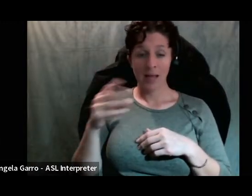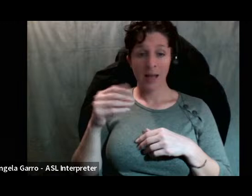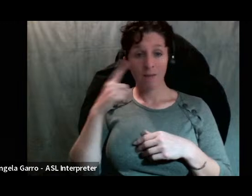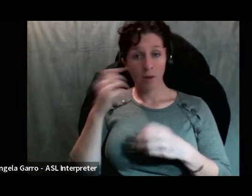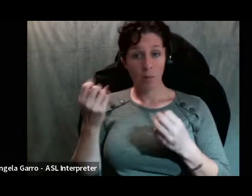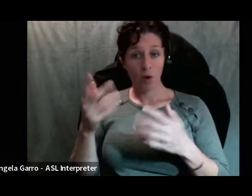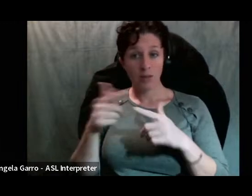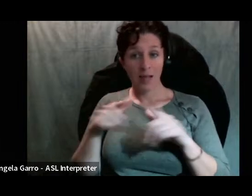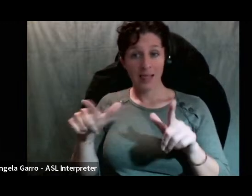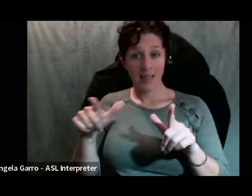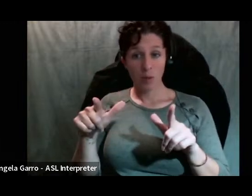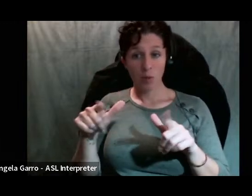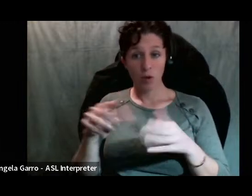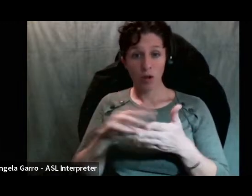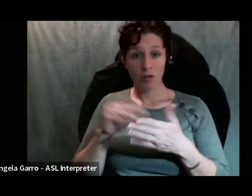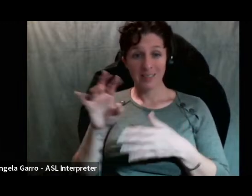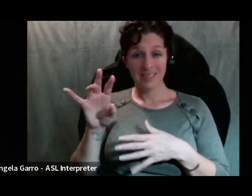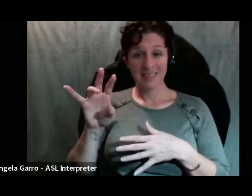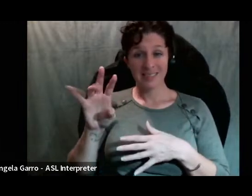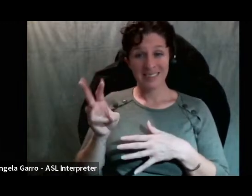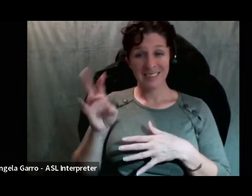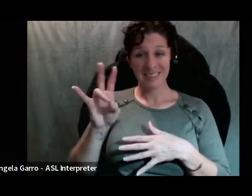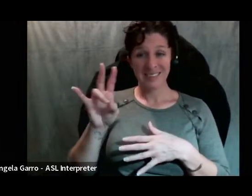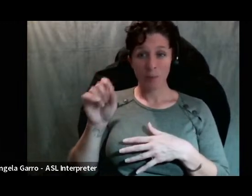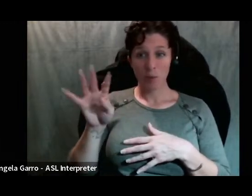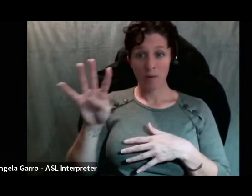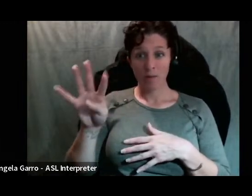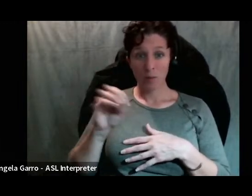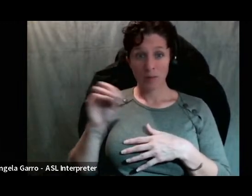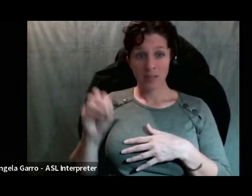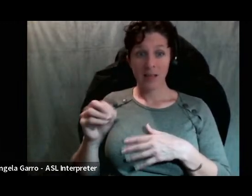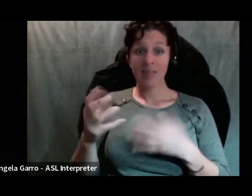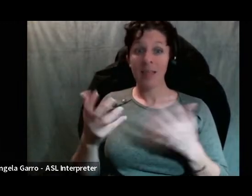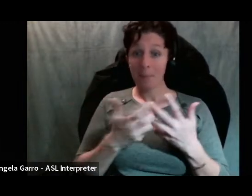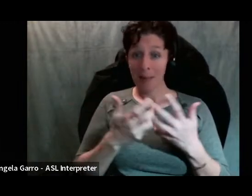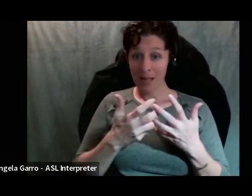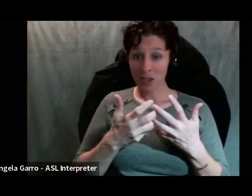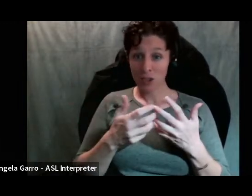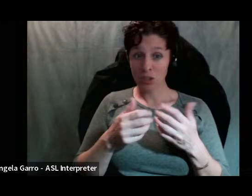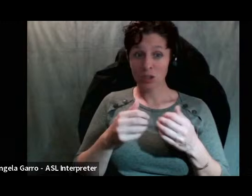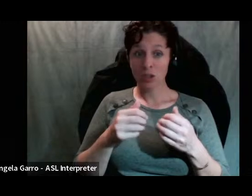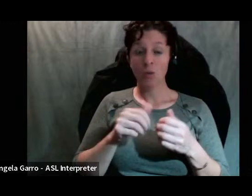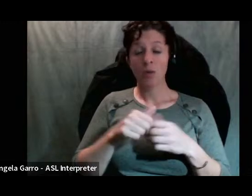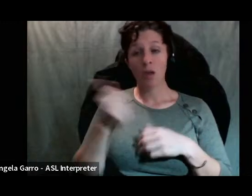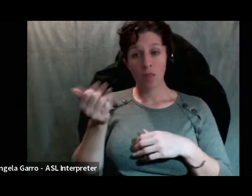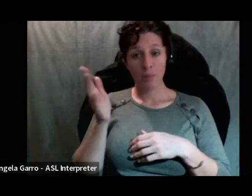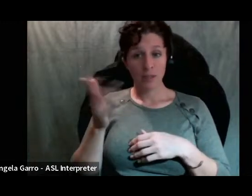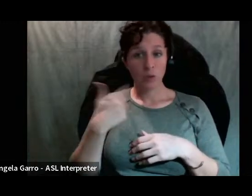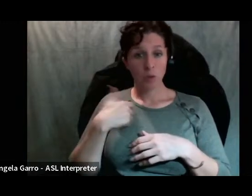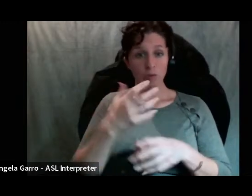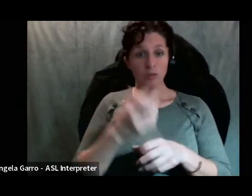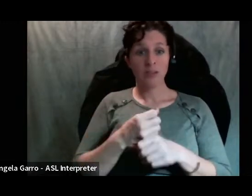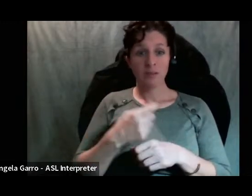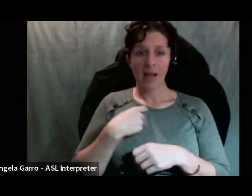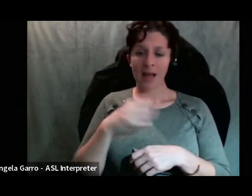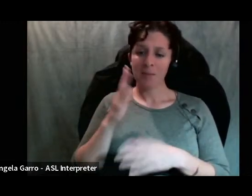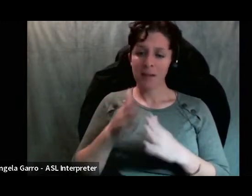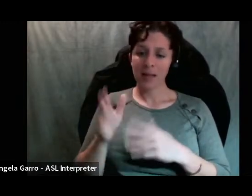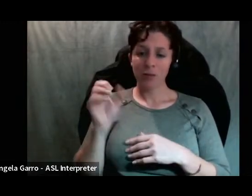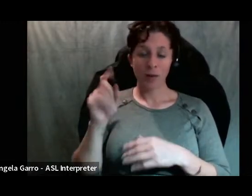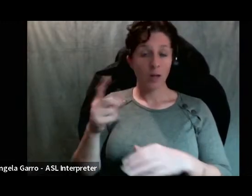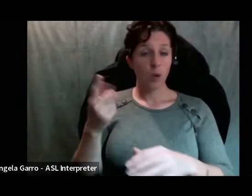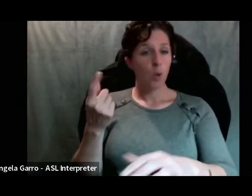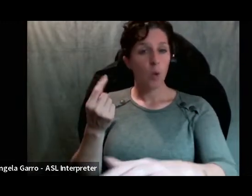multilingual learners, it's 64.7%. That matches and that's consistent with other presentations that we received. So I was going to ask what we can